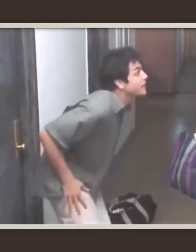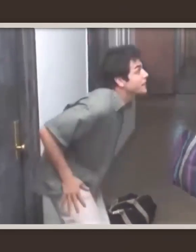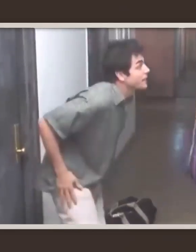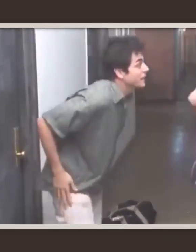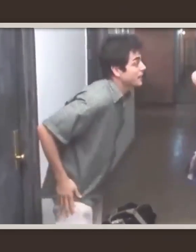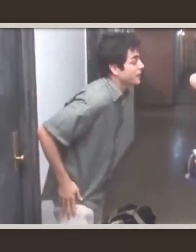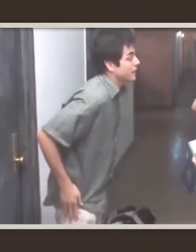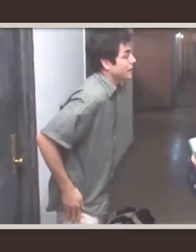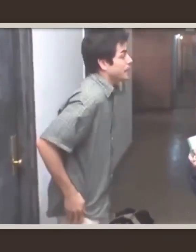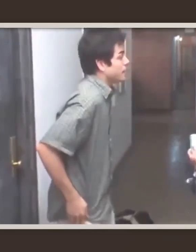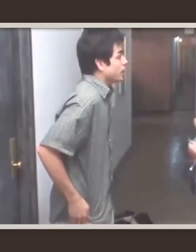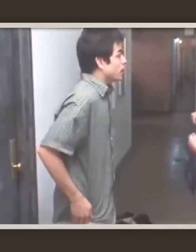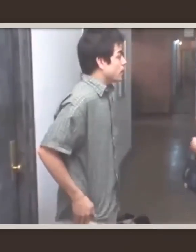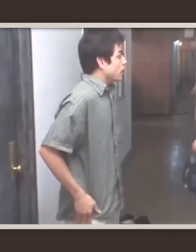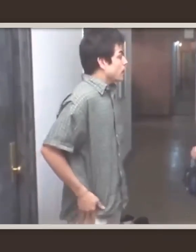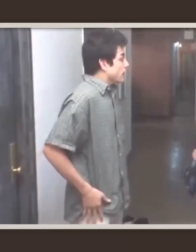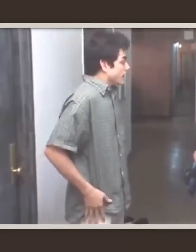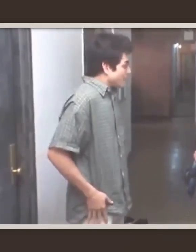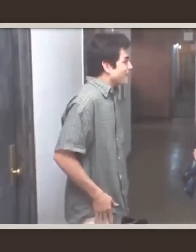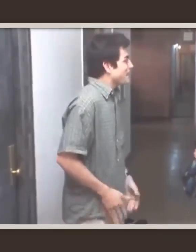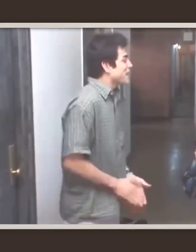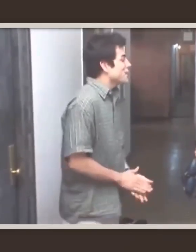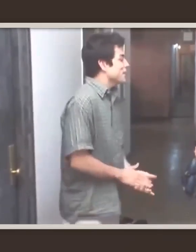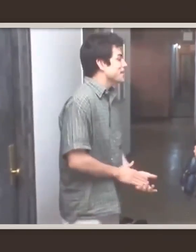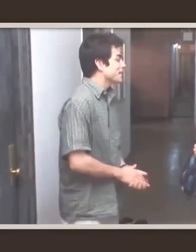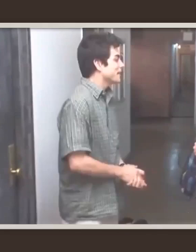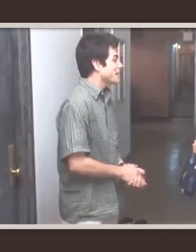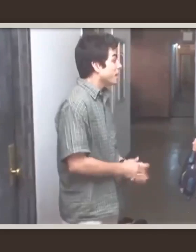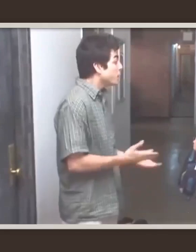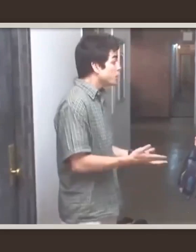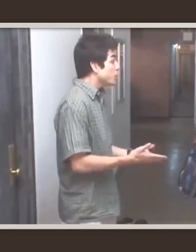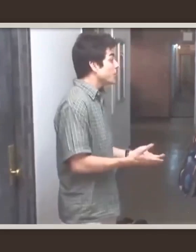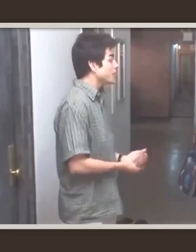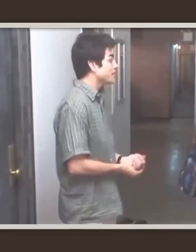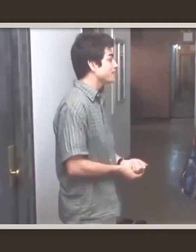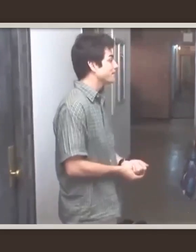Well, have a nice day. Thank you. You too.